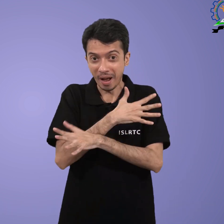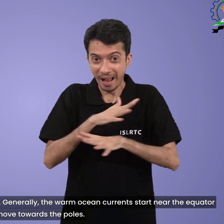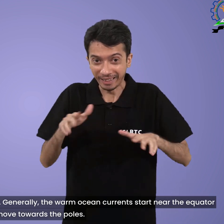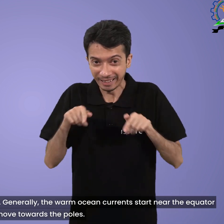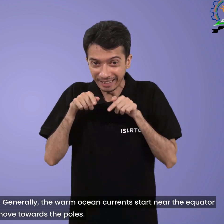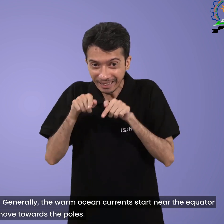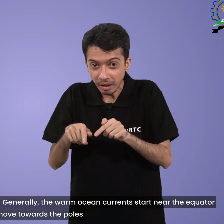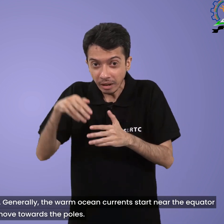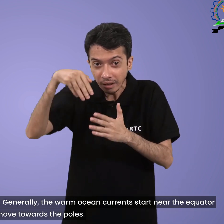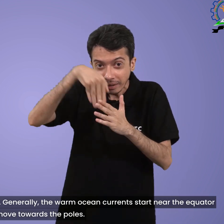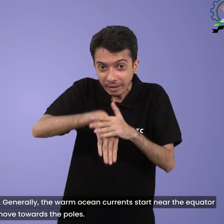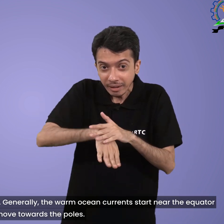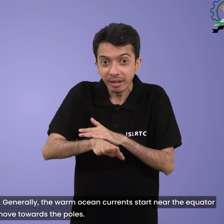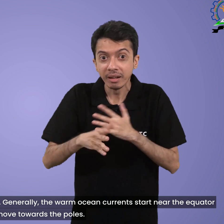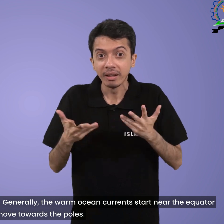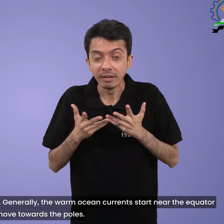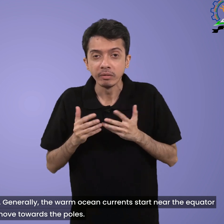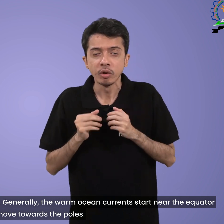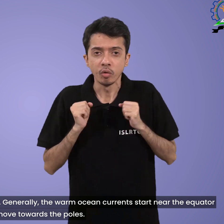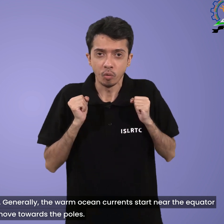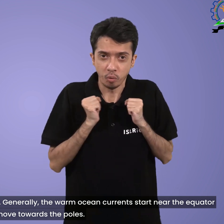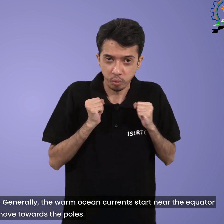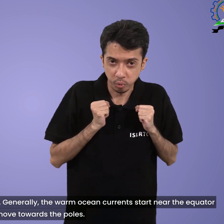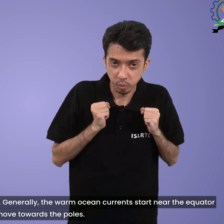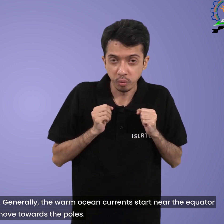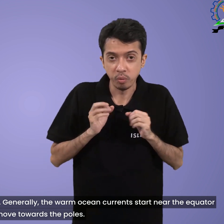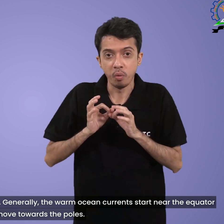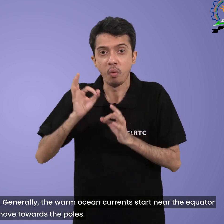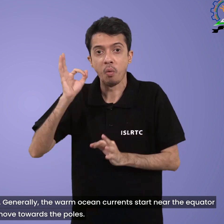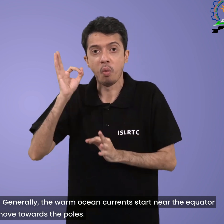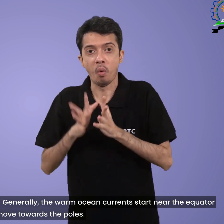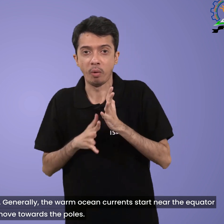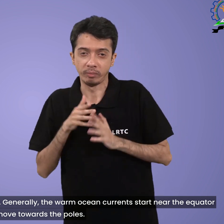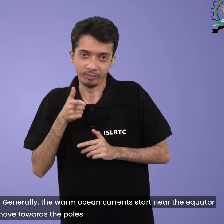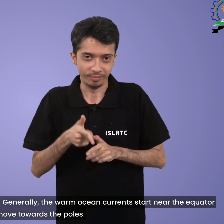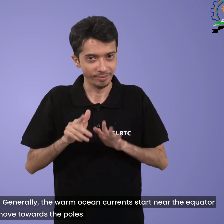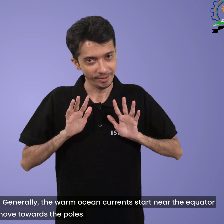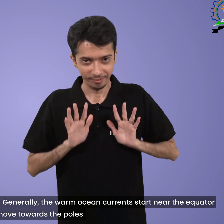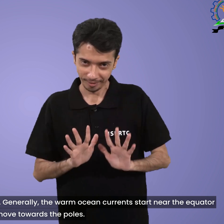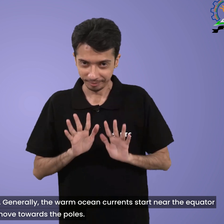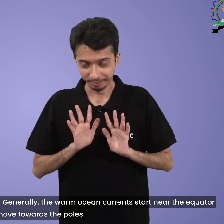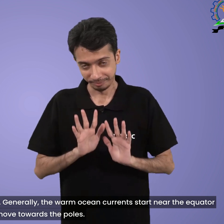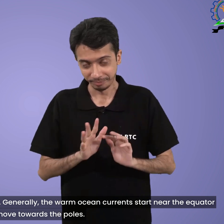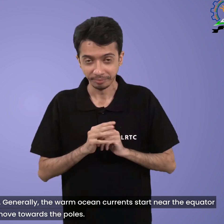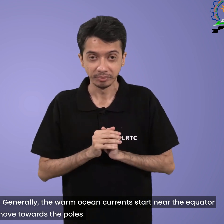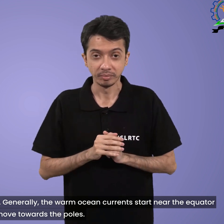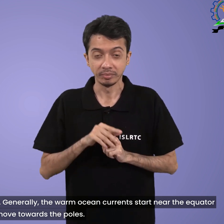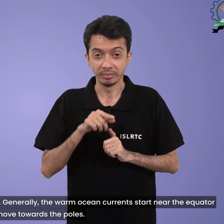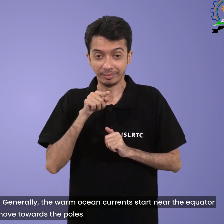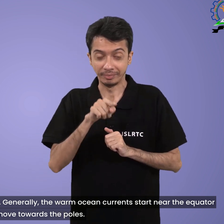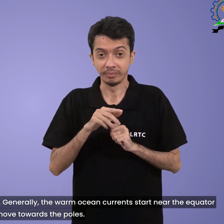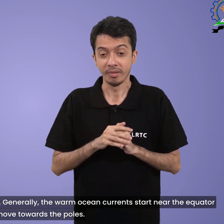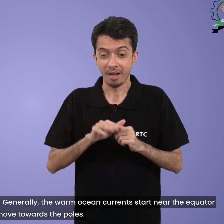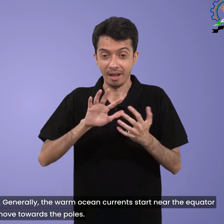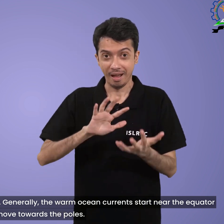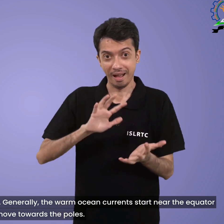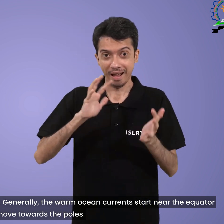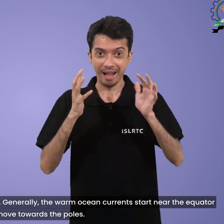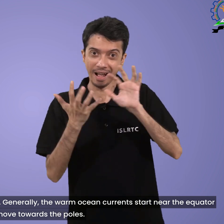The ocean currents may be warm or cold. Generally, the warm ocean currents start near the equator